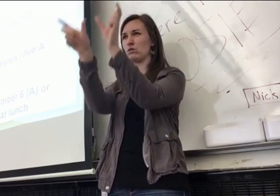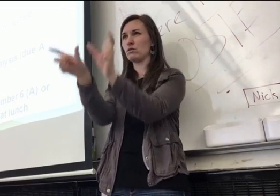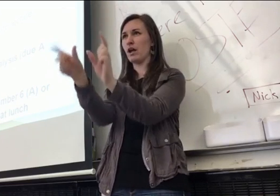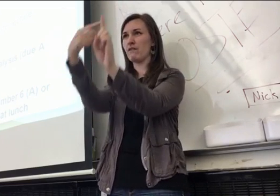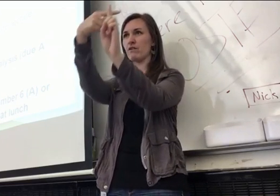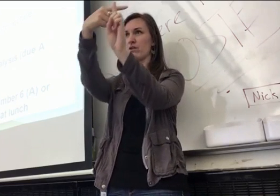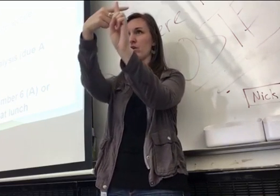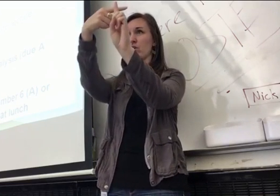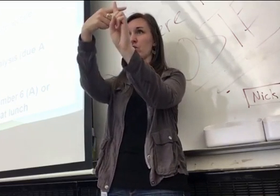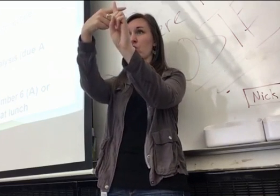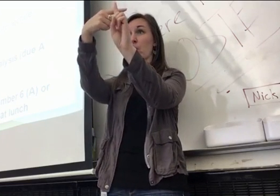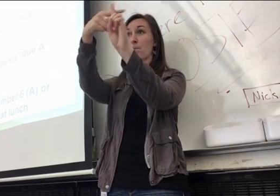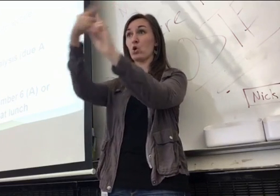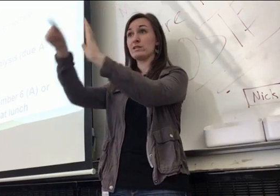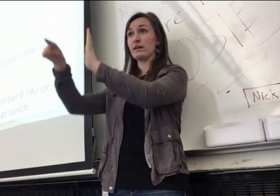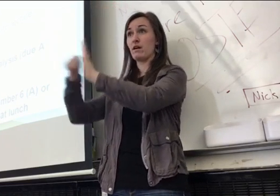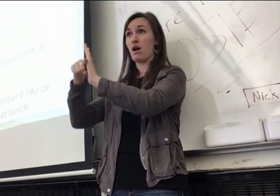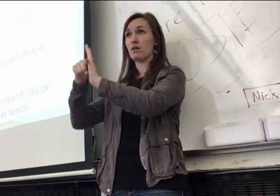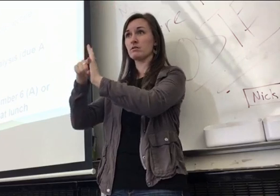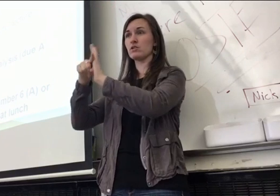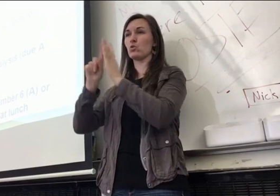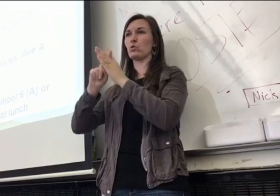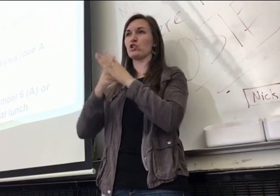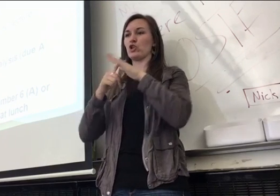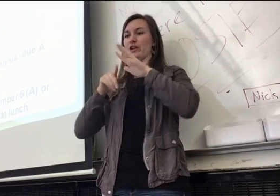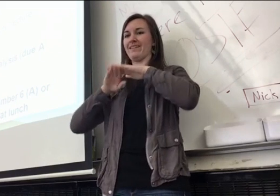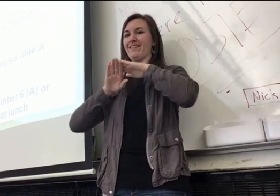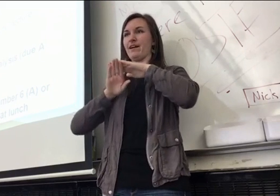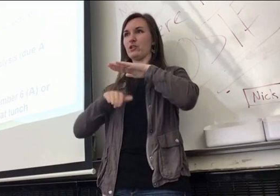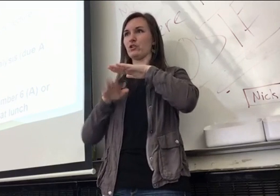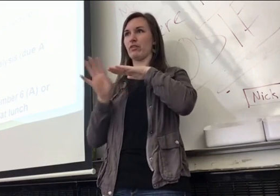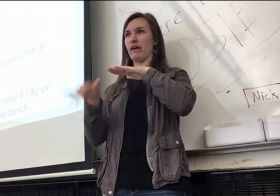right underneath that where it says labor systems in the colonies.